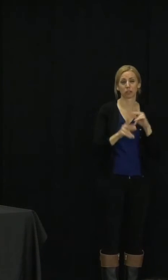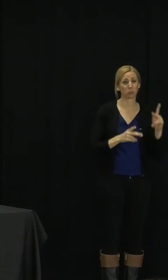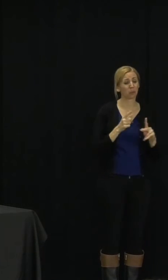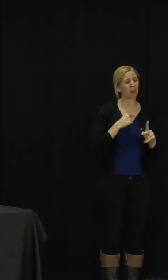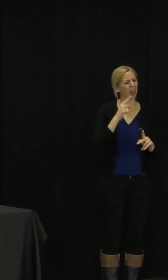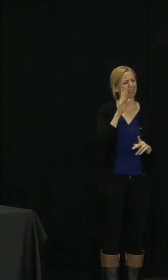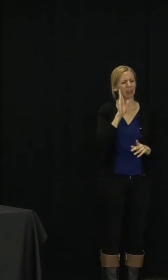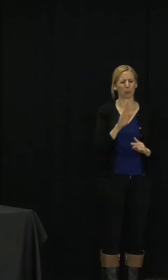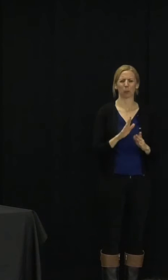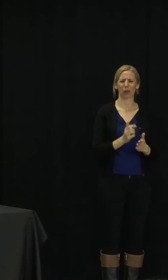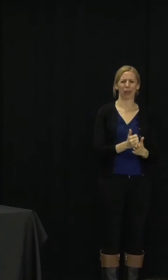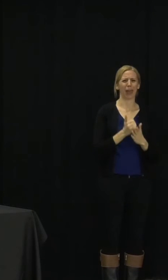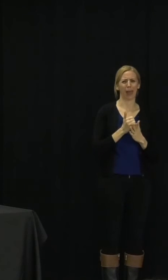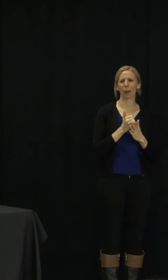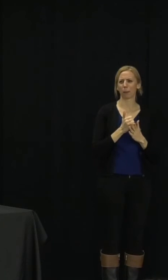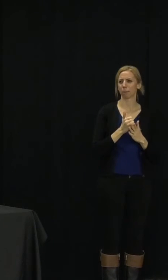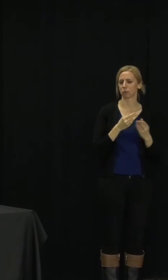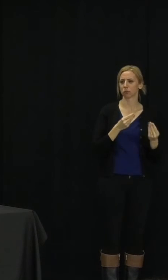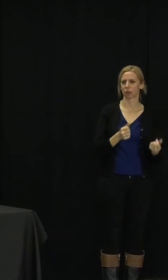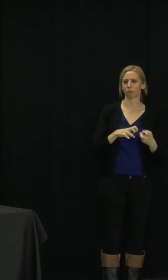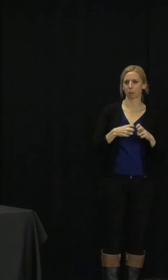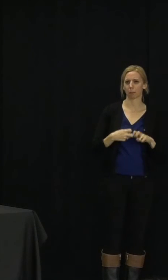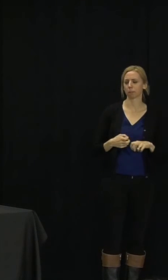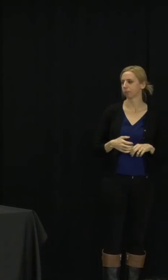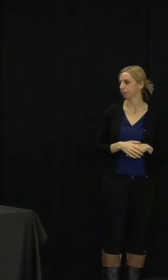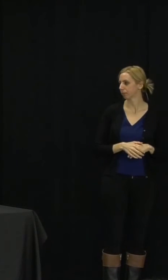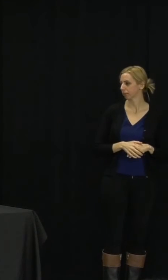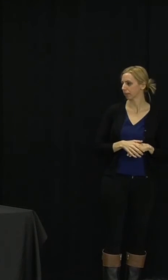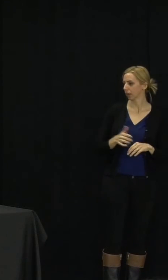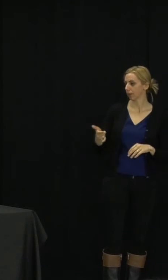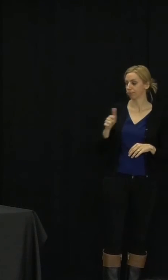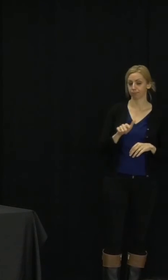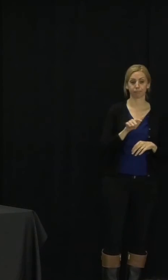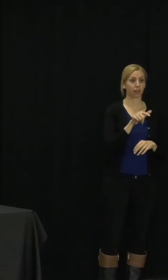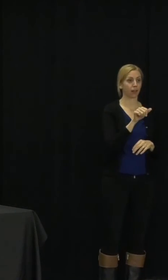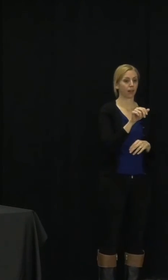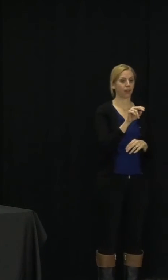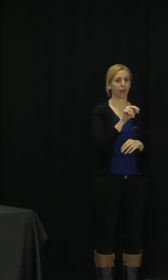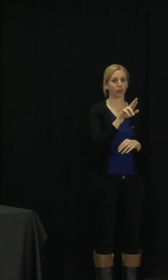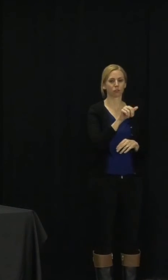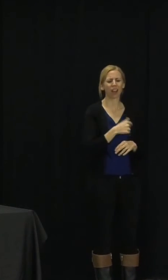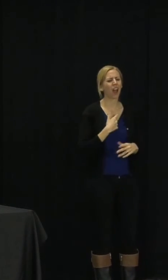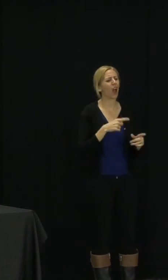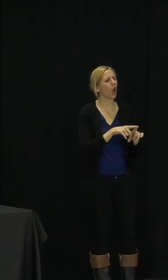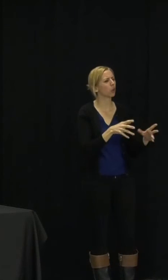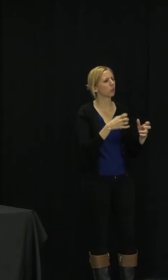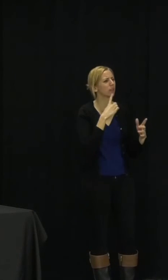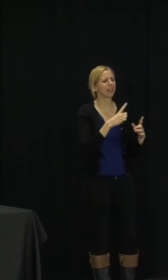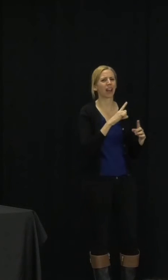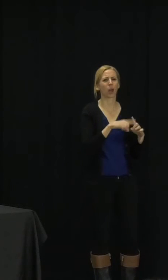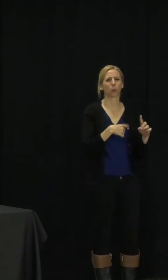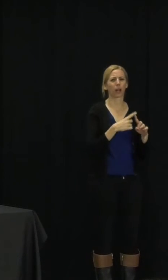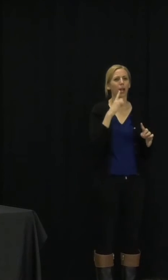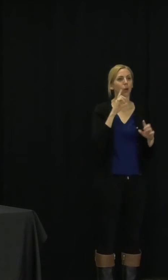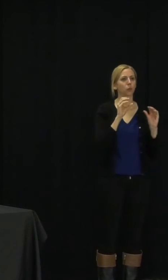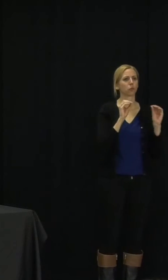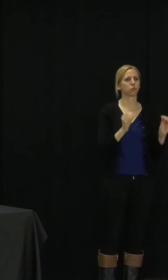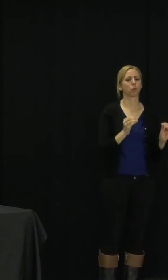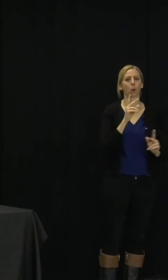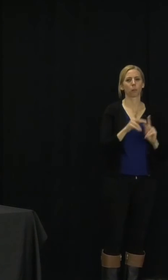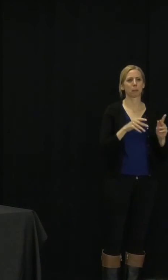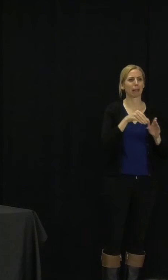calling it disability? Why are we not calling it different abilities? Oh. And it's not a